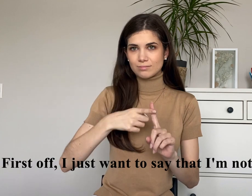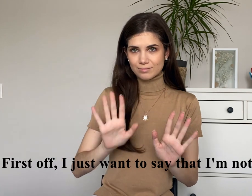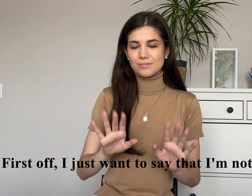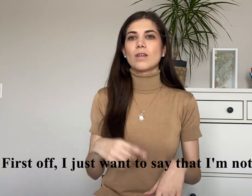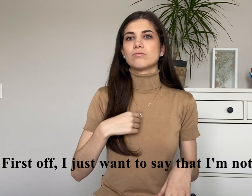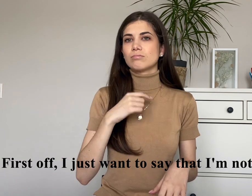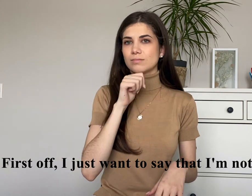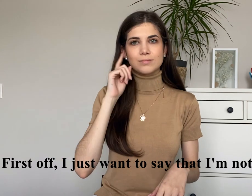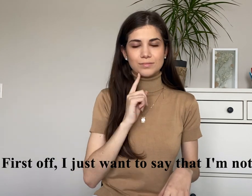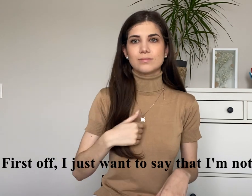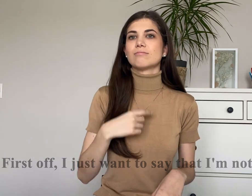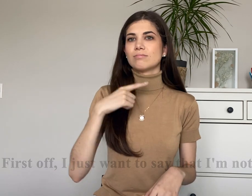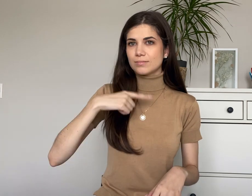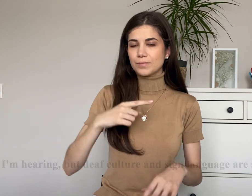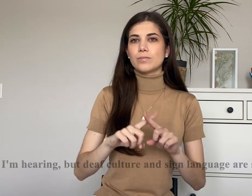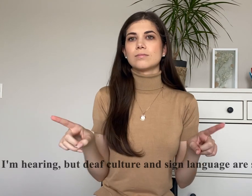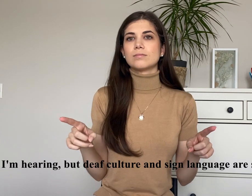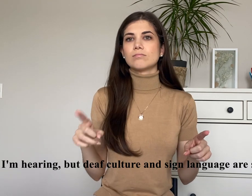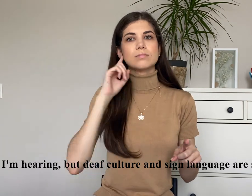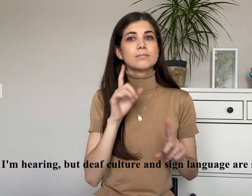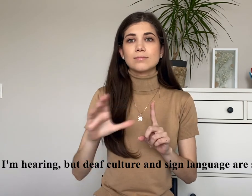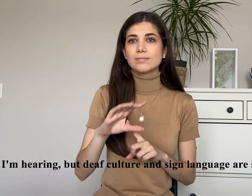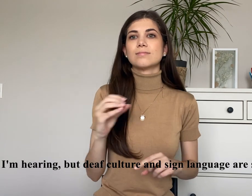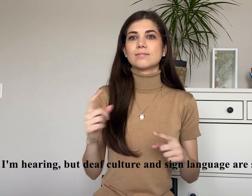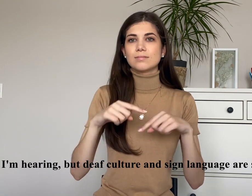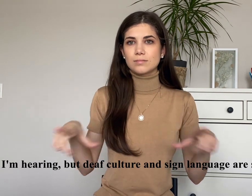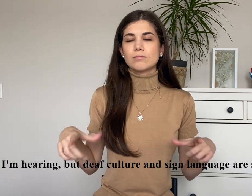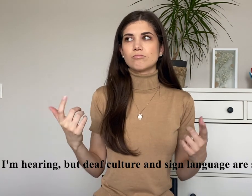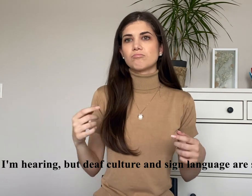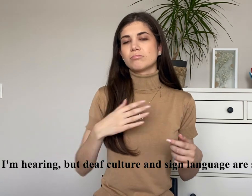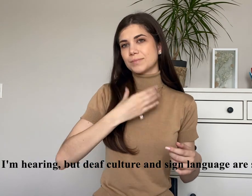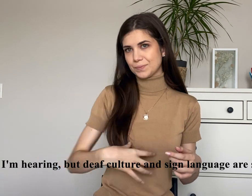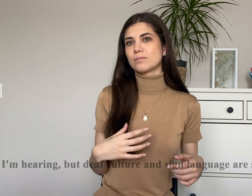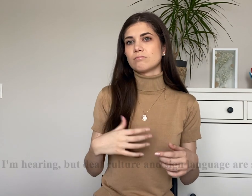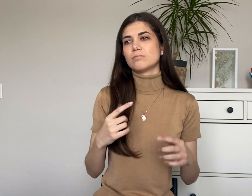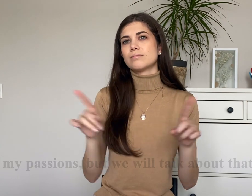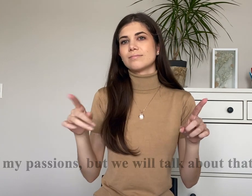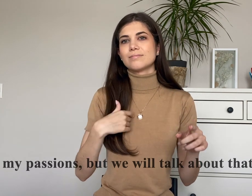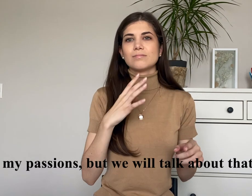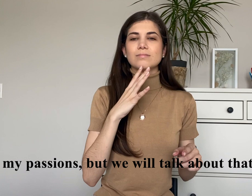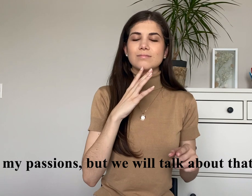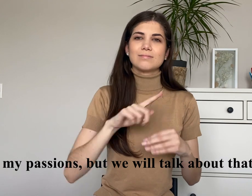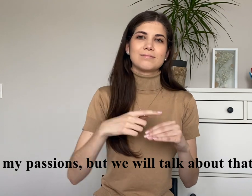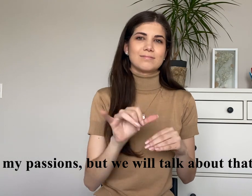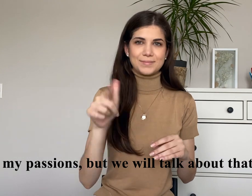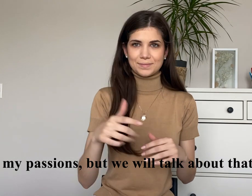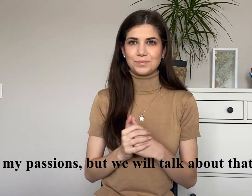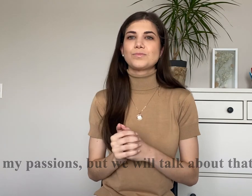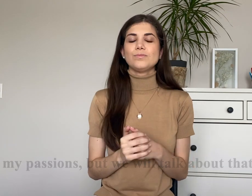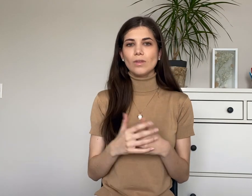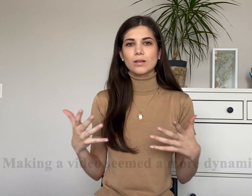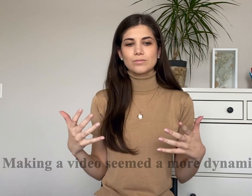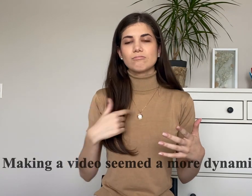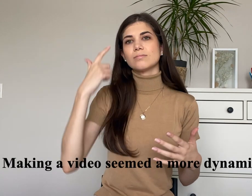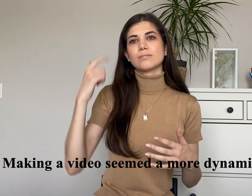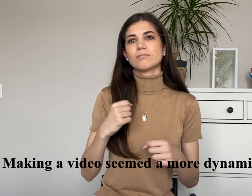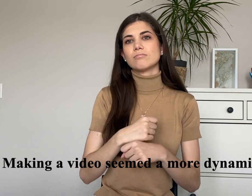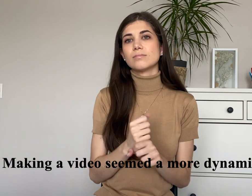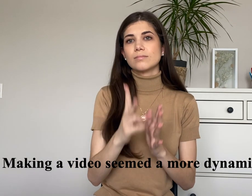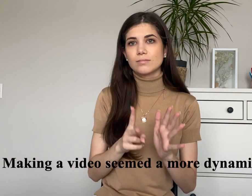First off, I want to say that I'm not deaf, I'm hearing, but deaf culture and sign language are some of my passions, but we'll talk about that later. Making a video seemed